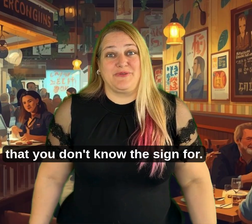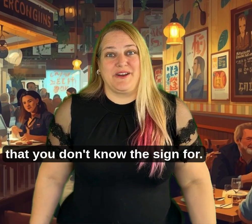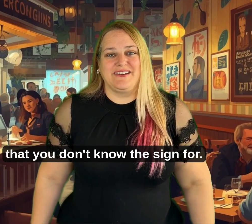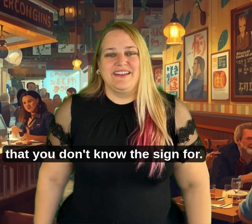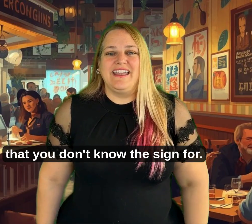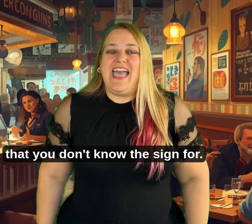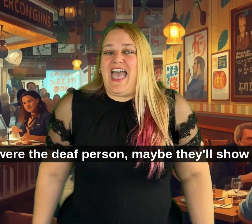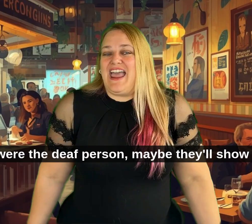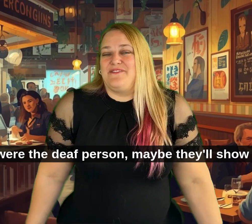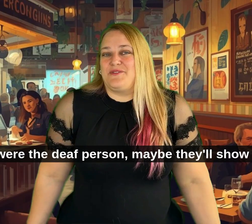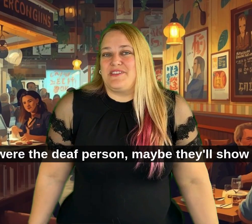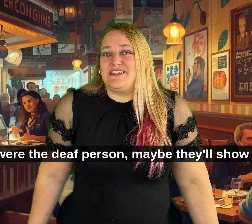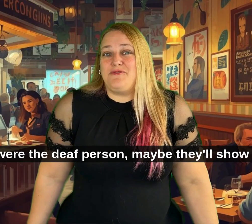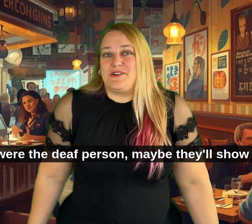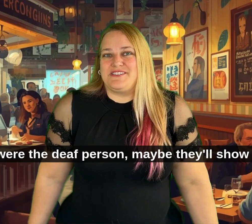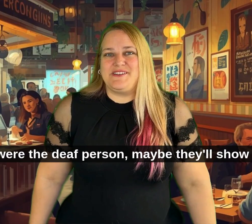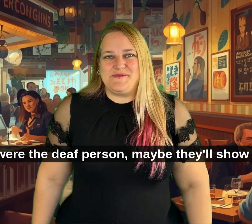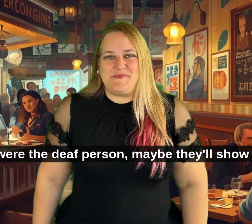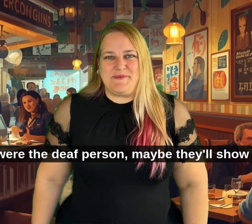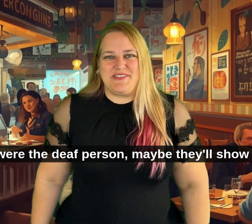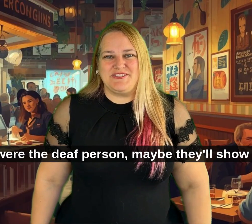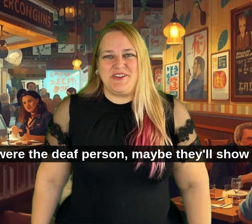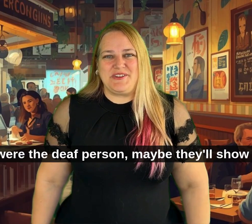for. And if you're with a deaf person, maybe they'll show you.